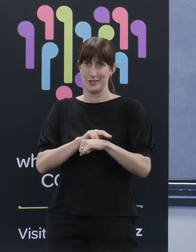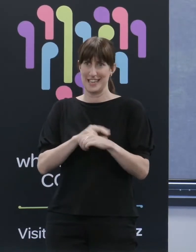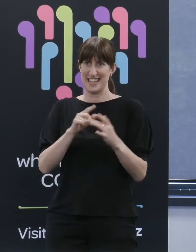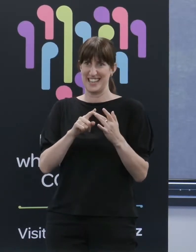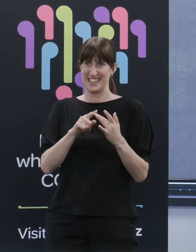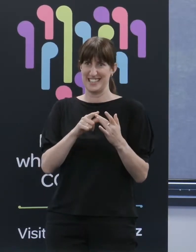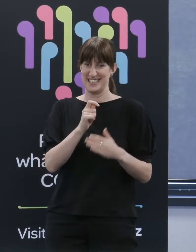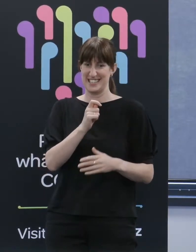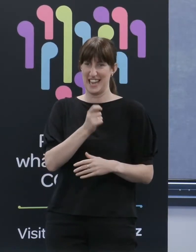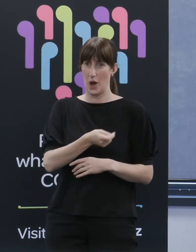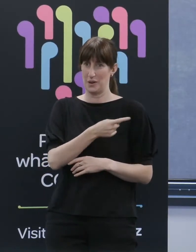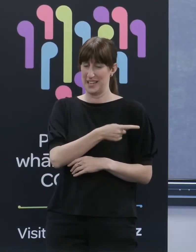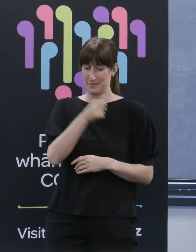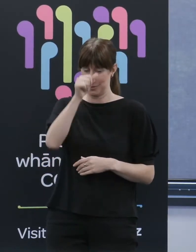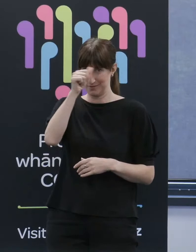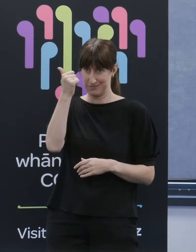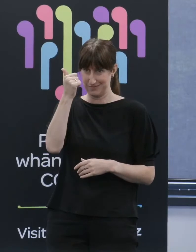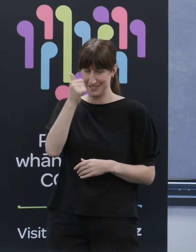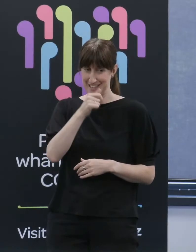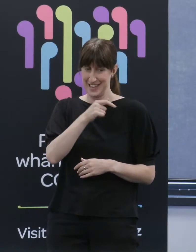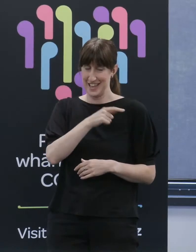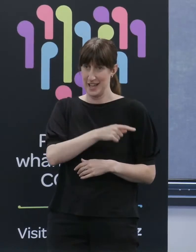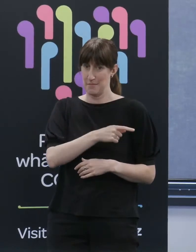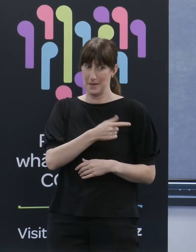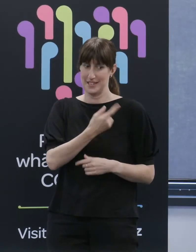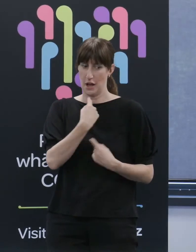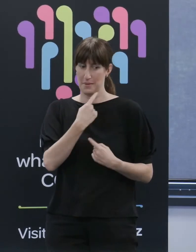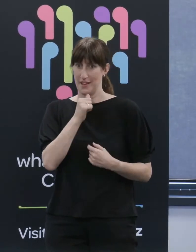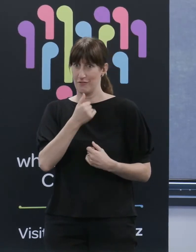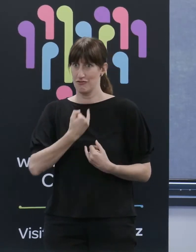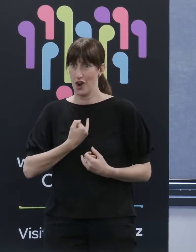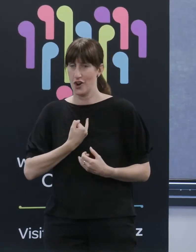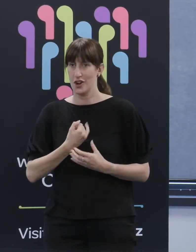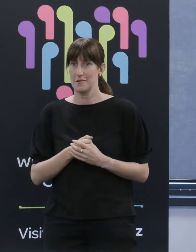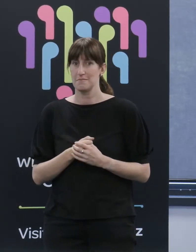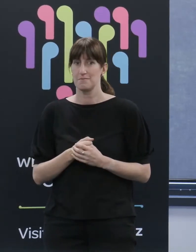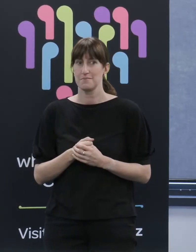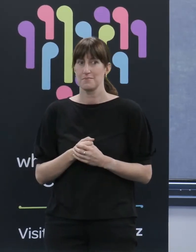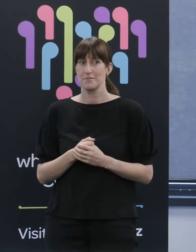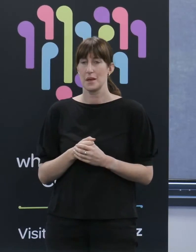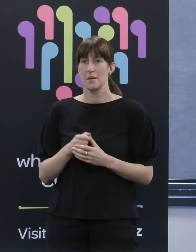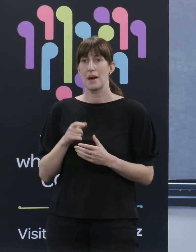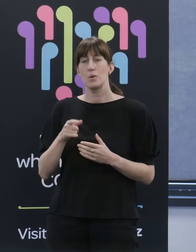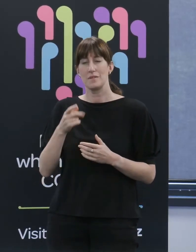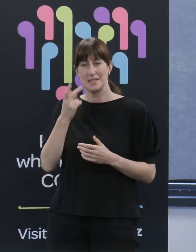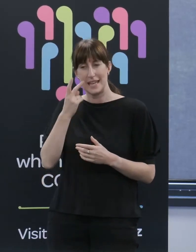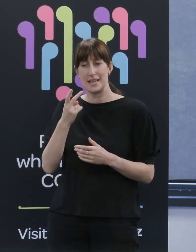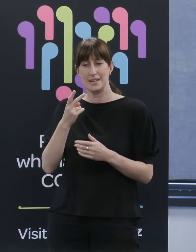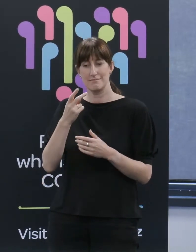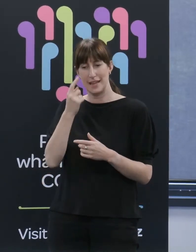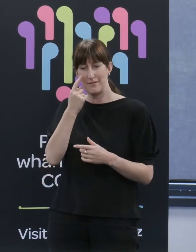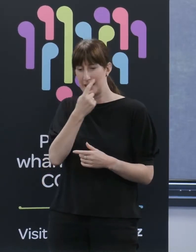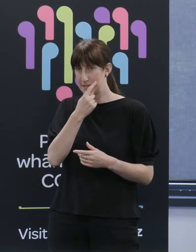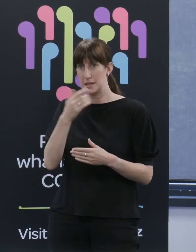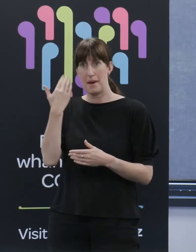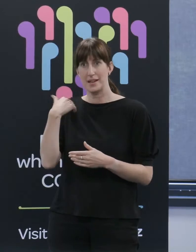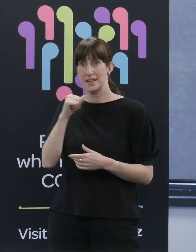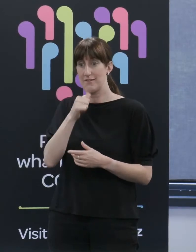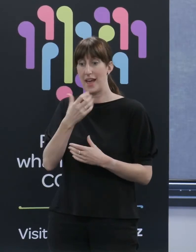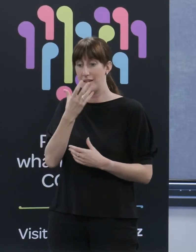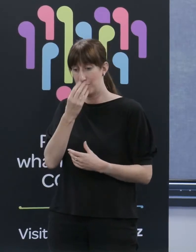a respiratory physician, you can correct me if I'm wrong. And we've seen that in the past. But the key point is that